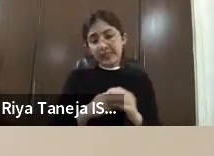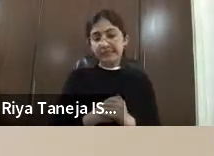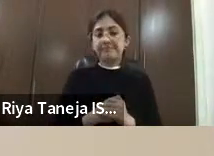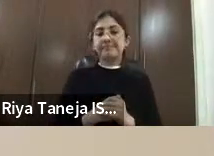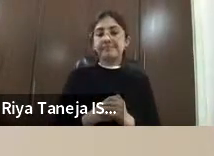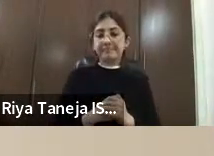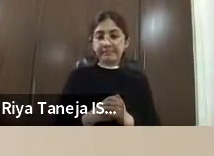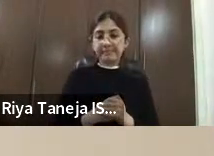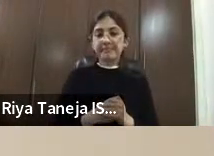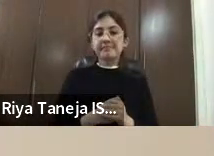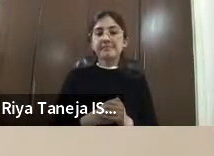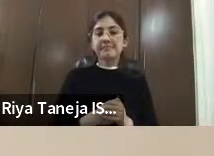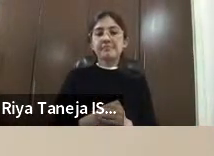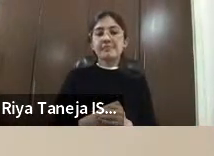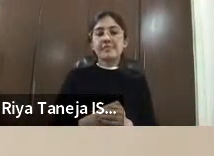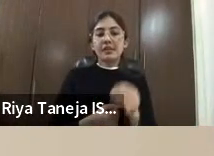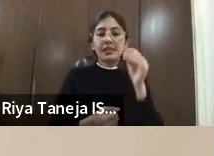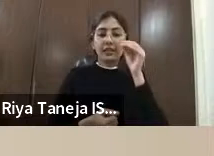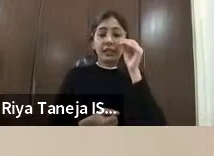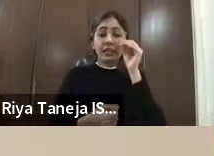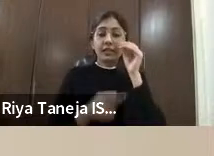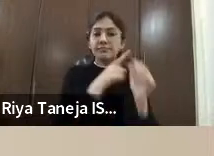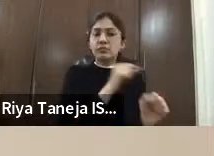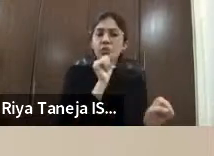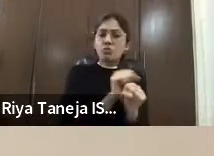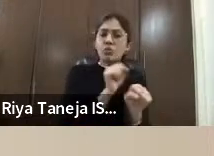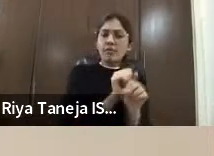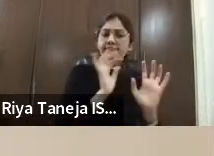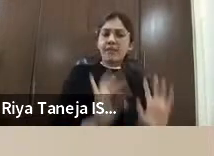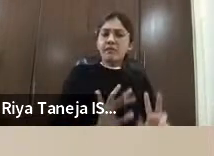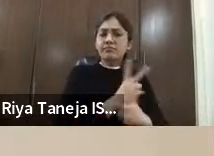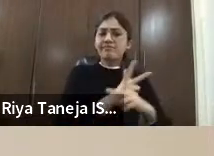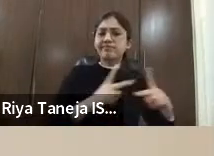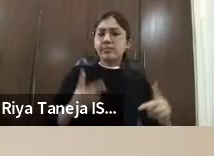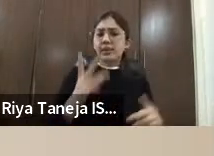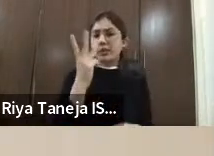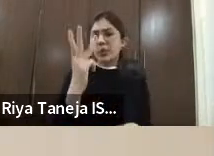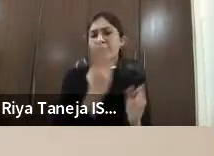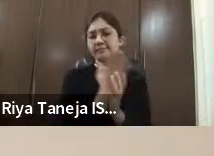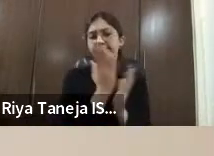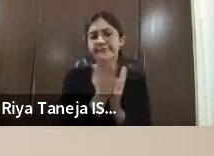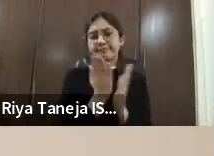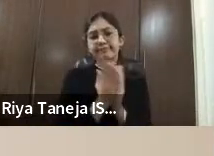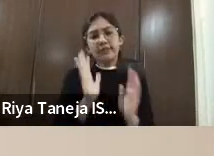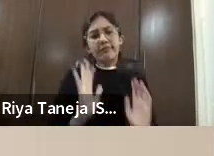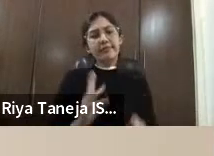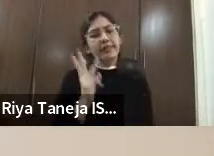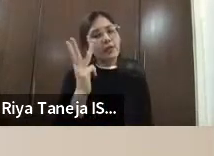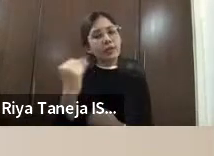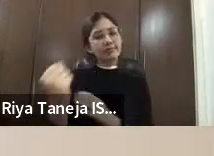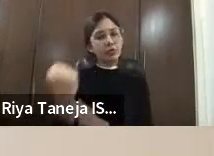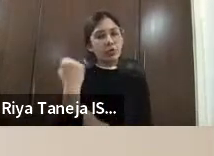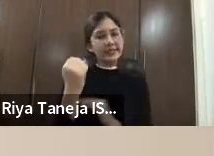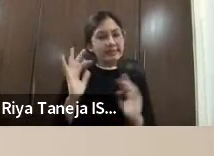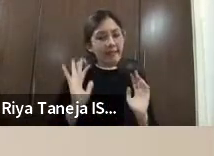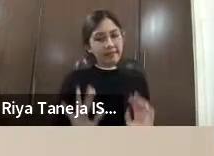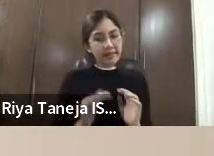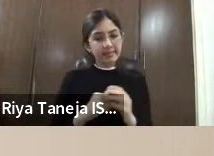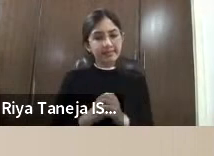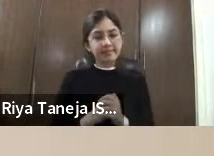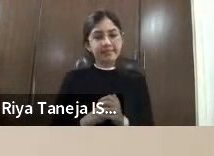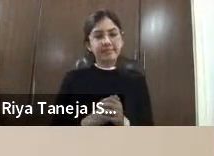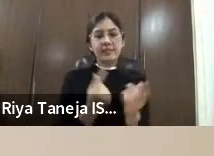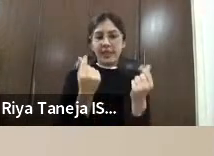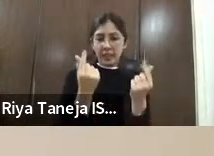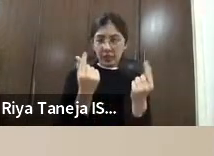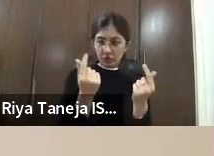rehabilitation. Work allows them to realize three significant determinants of their lives: